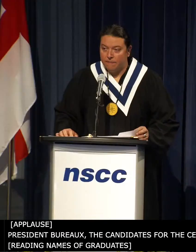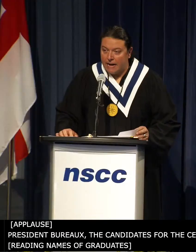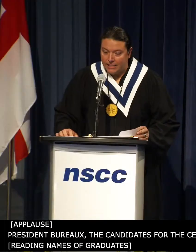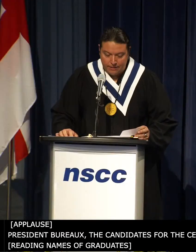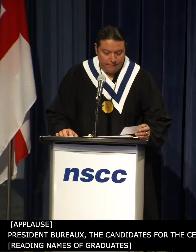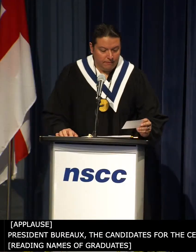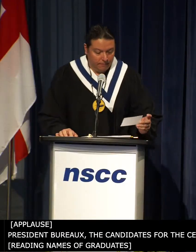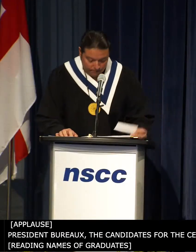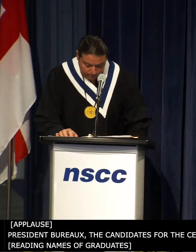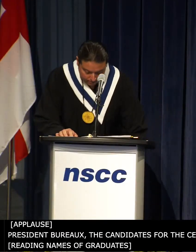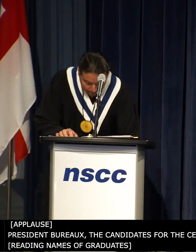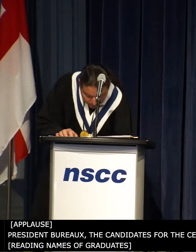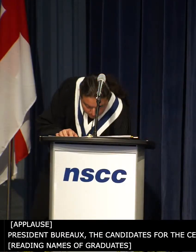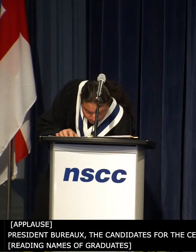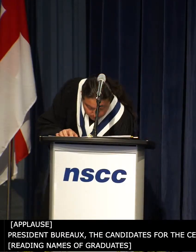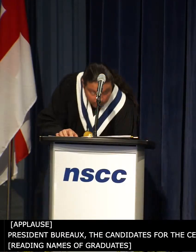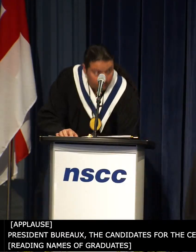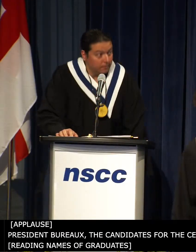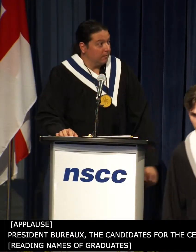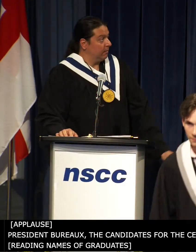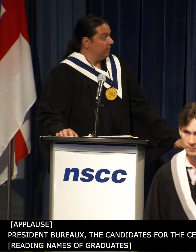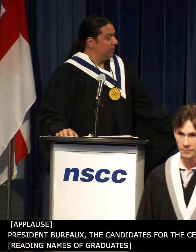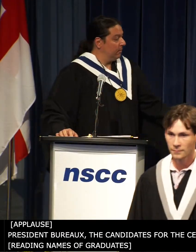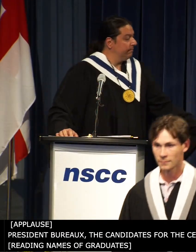Dean McFadgen.